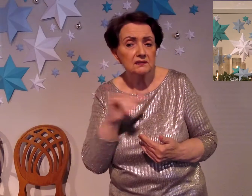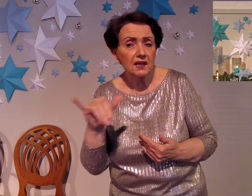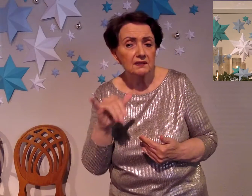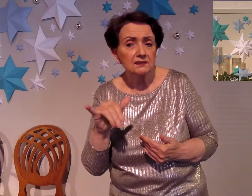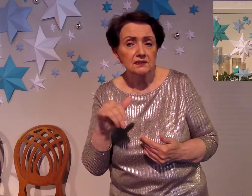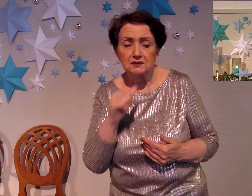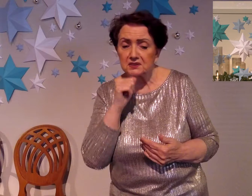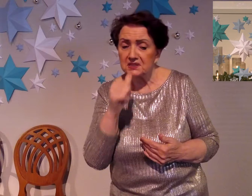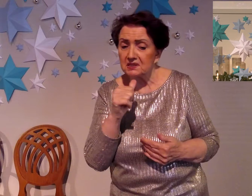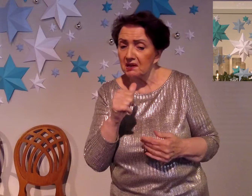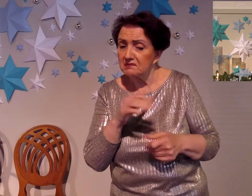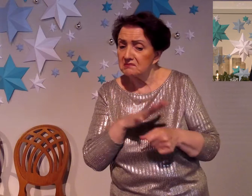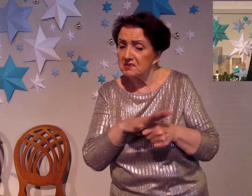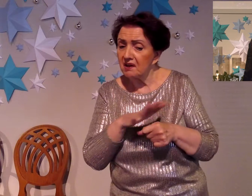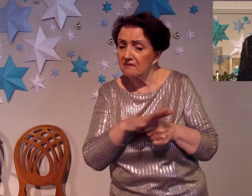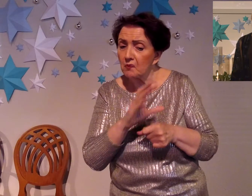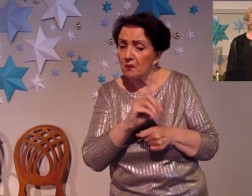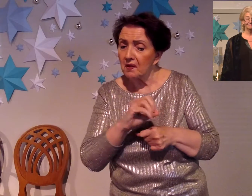lot left.